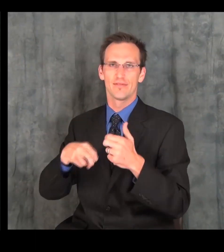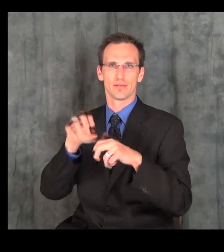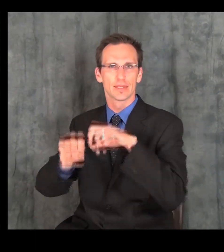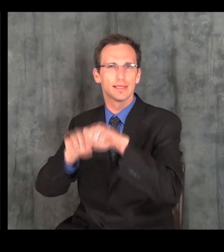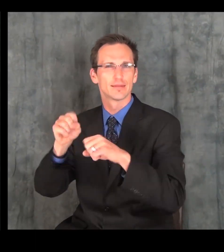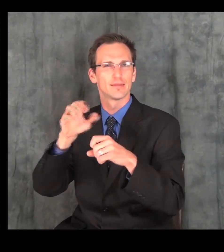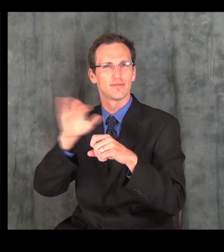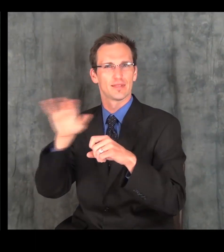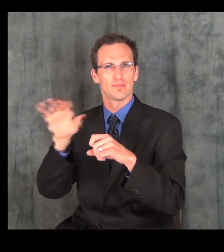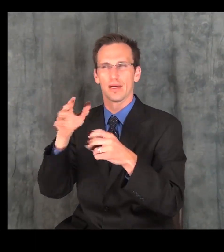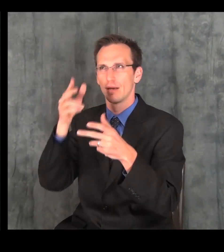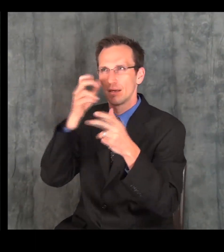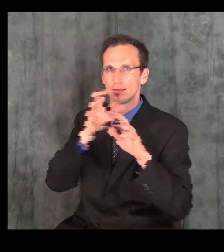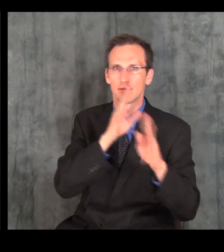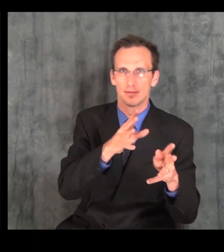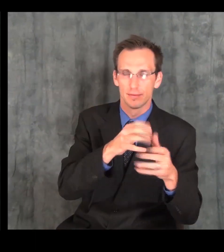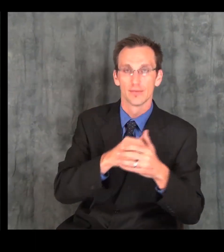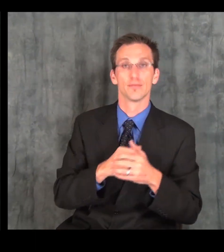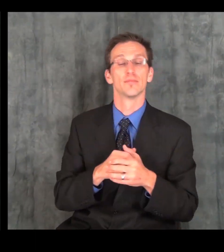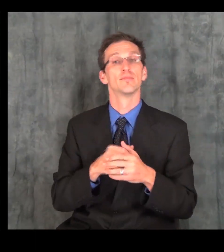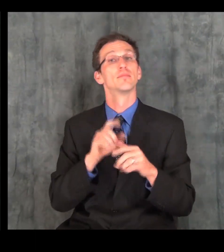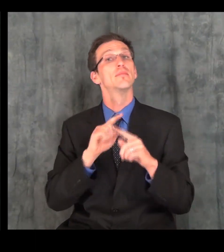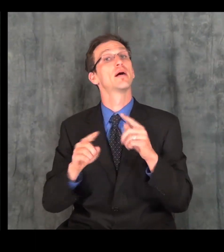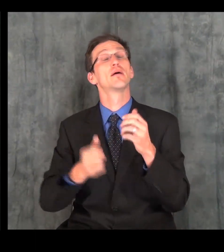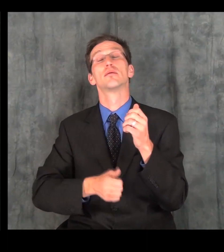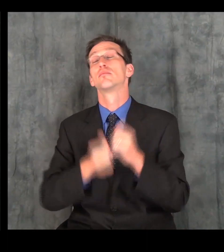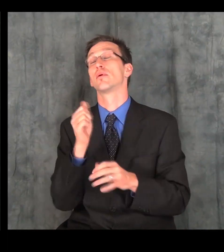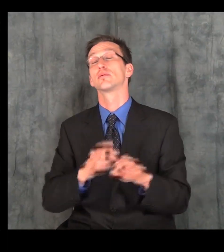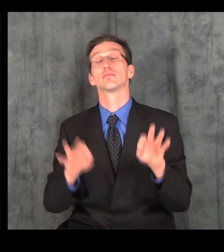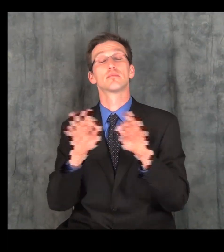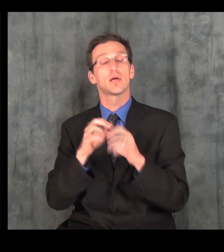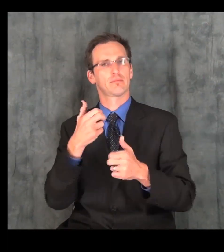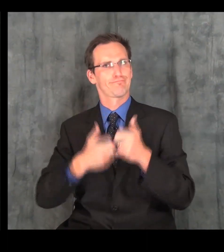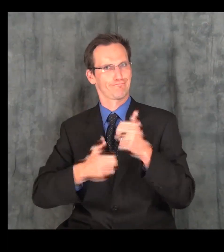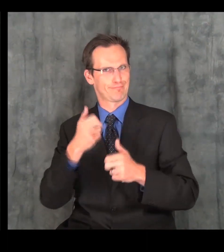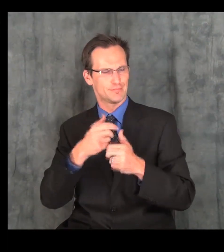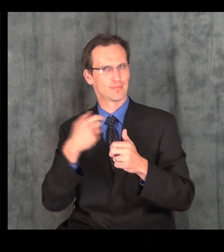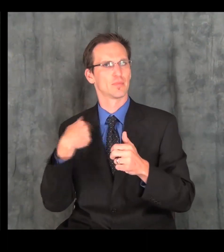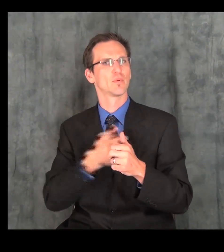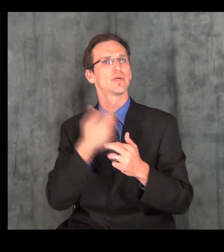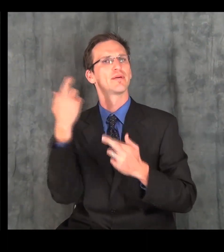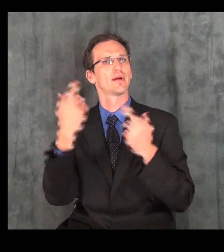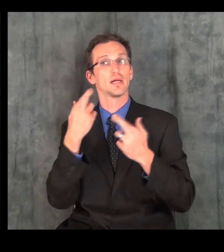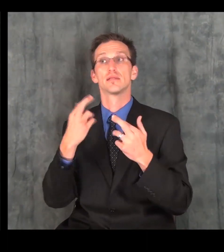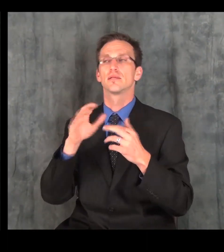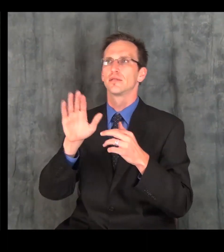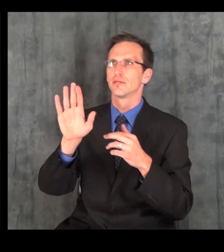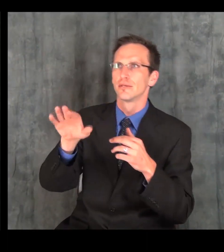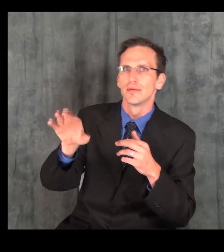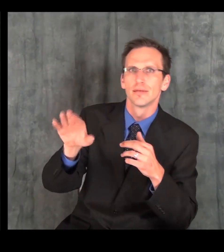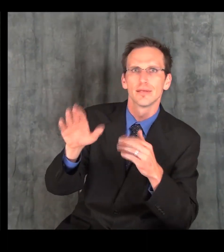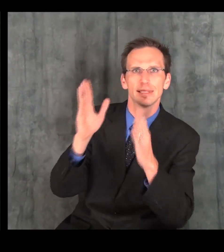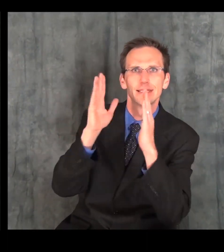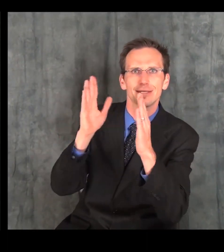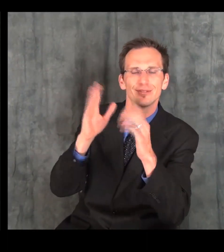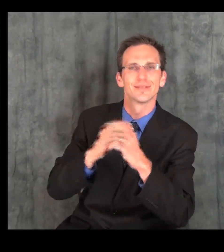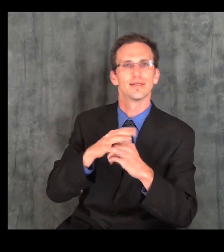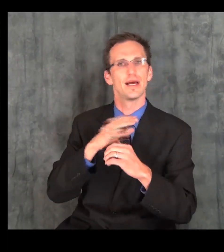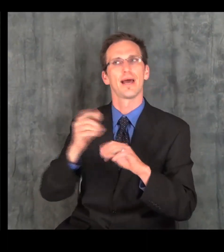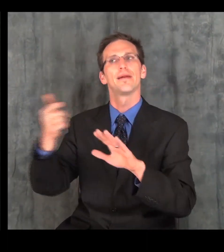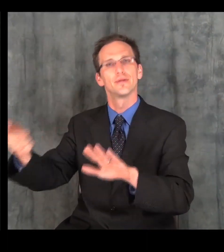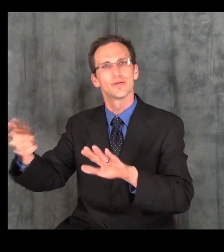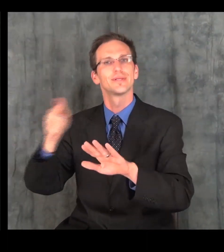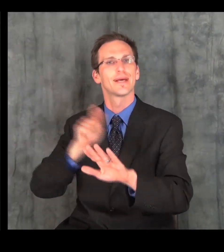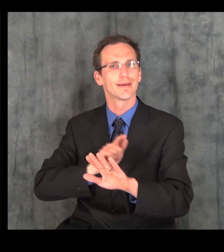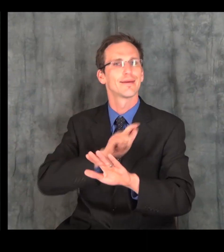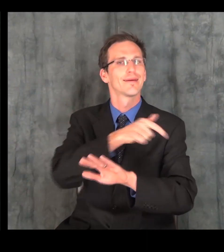back. But the key issue for us, we found, was the attention getting and turn taking. We had one classic situation where the